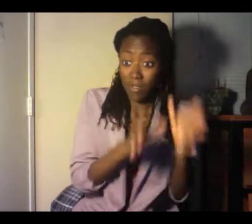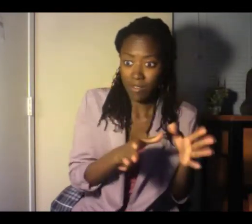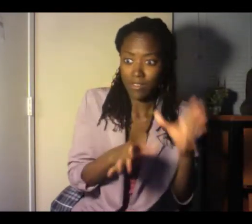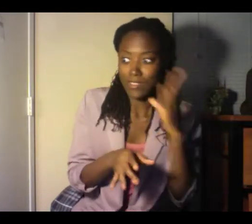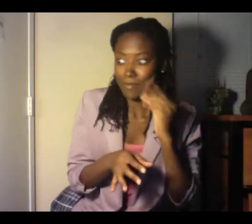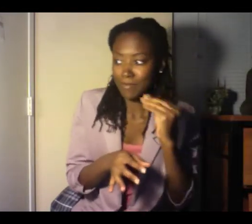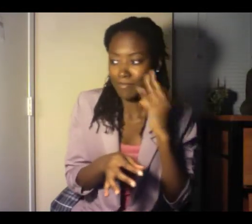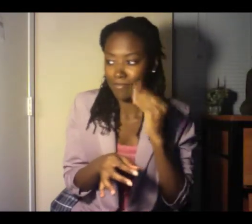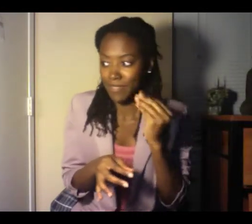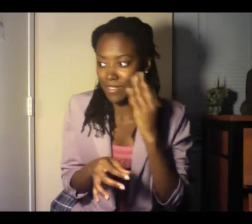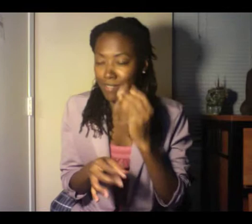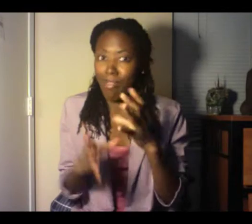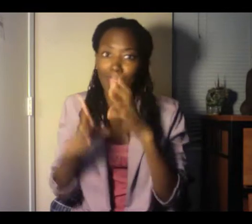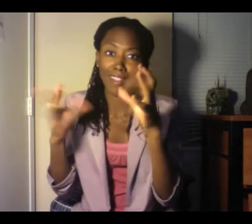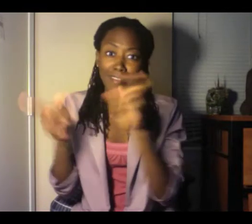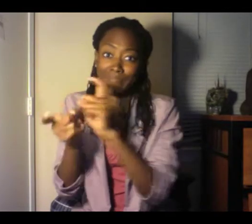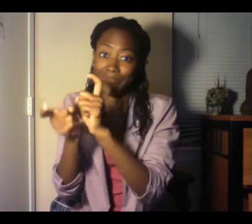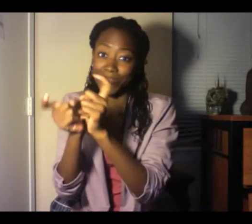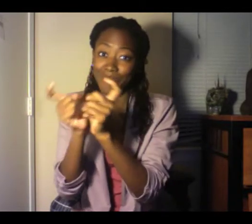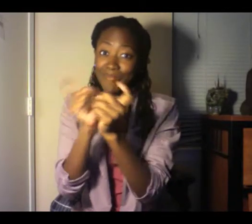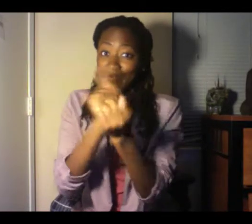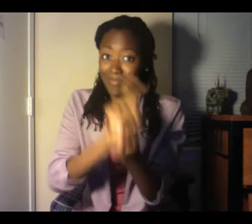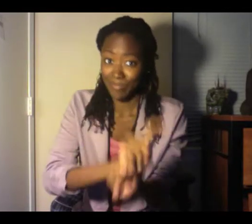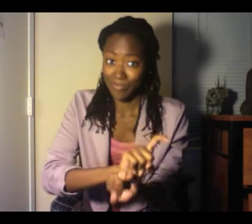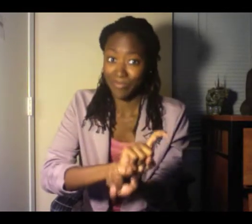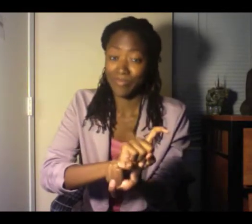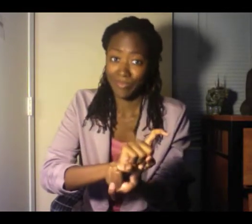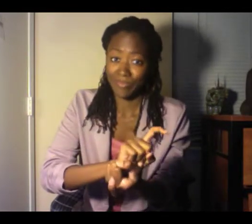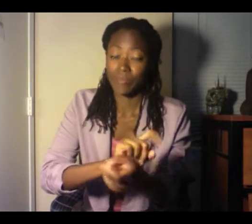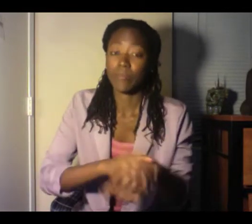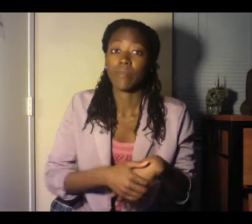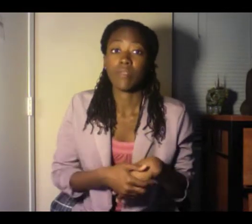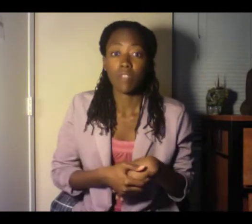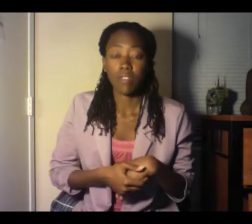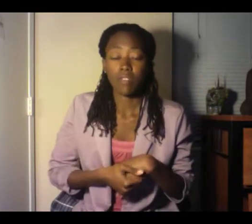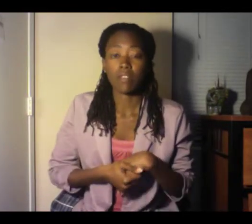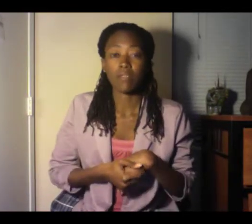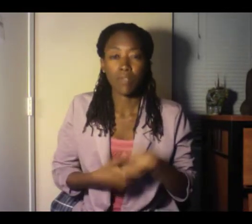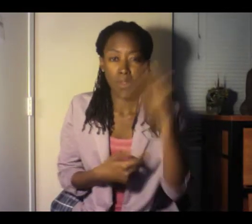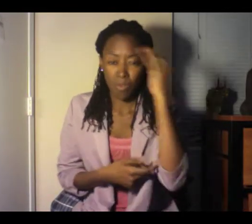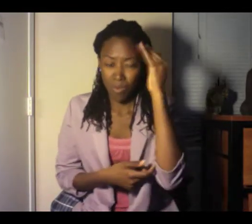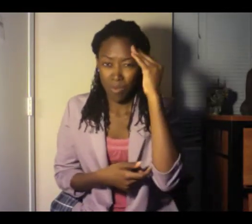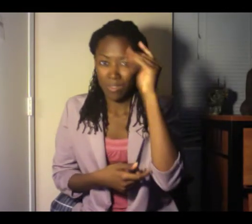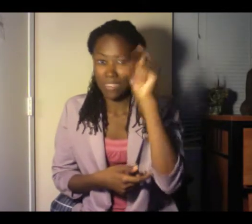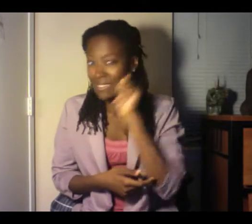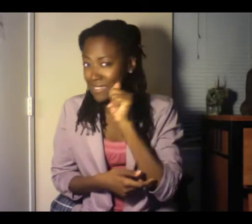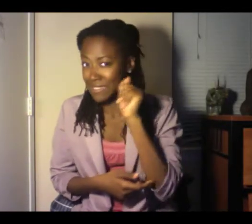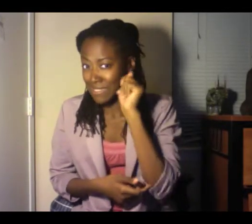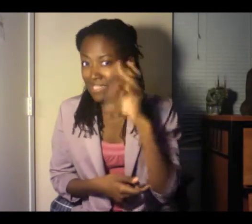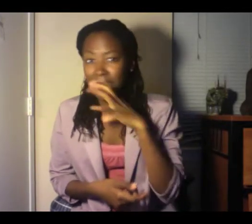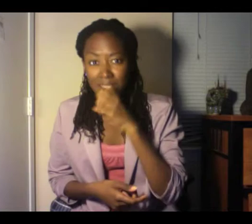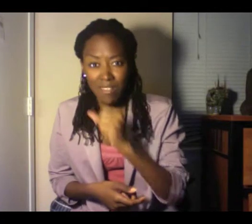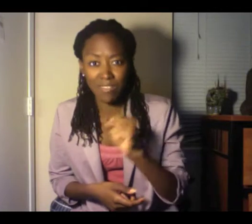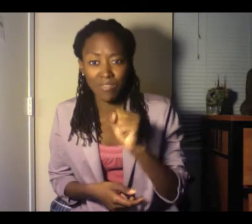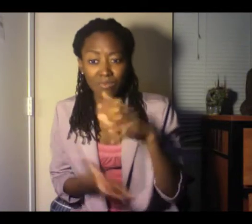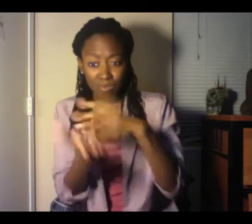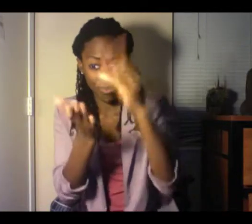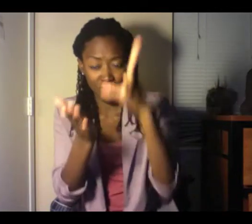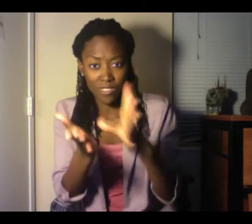present ever-changing development, so do pre- and early adolescent students present a changing profile that varies both within the